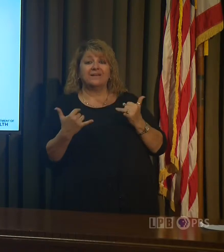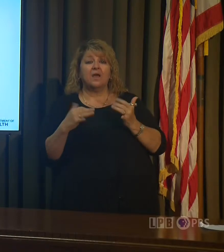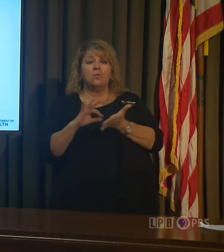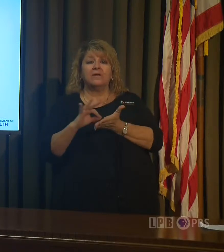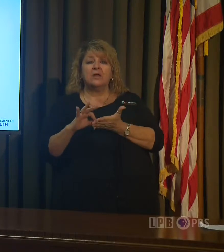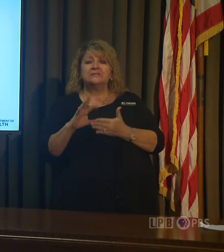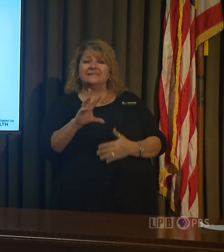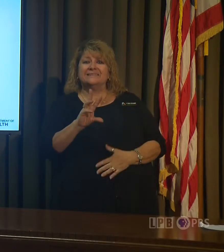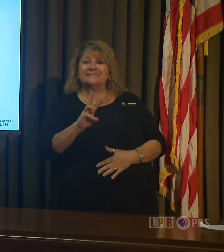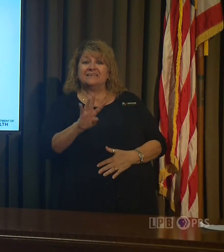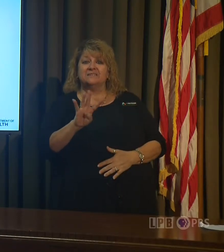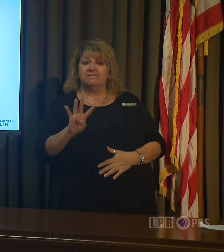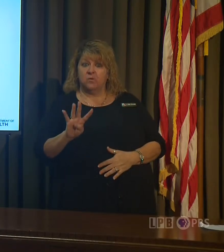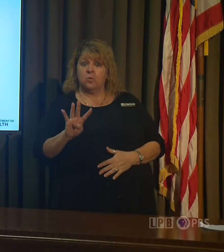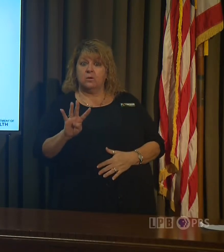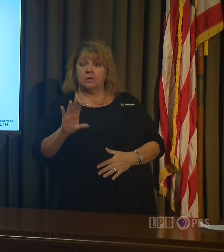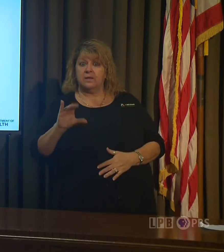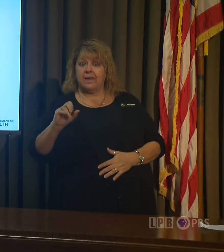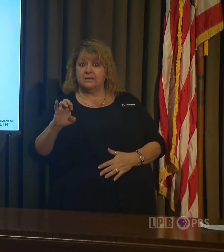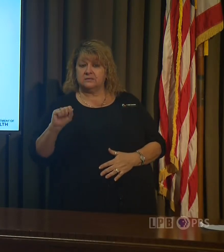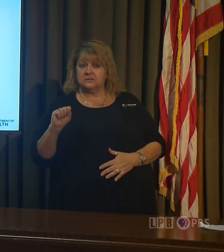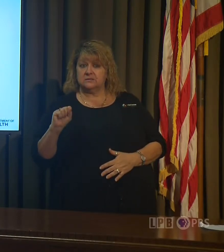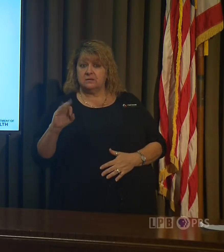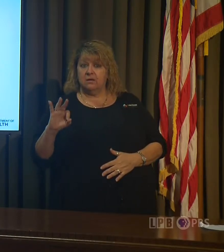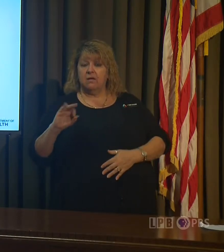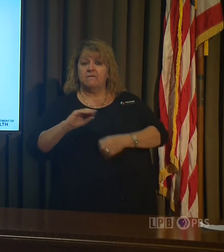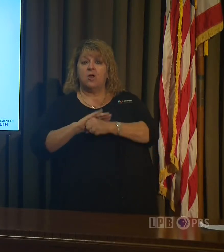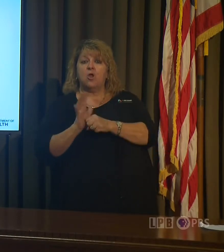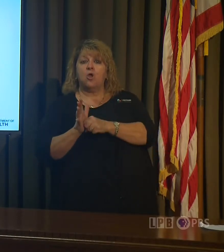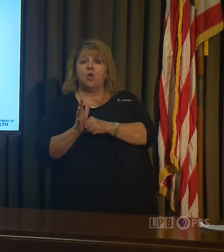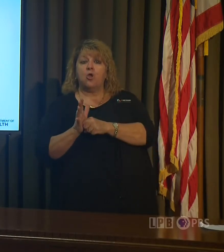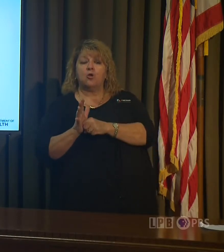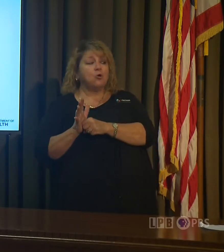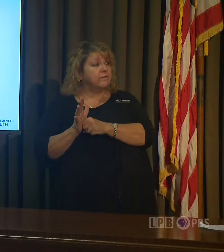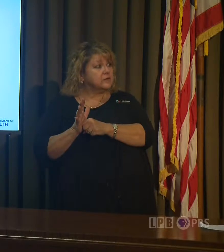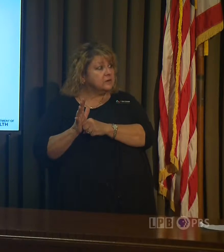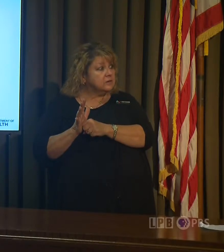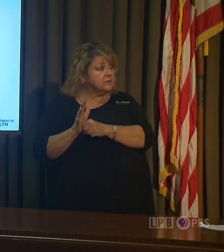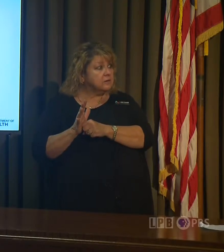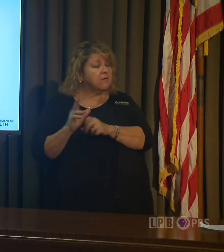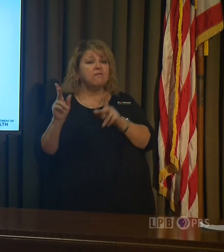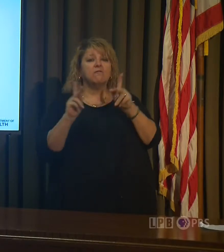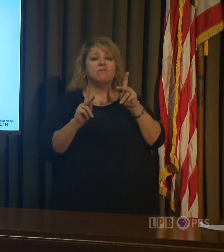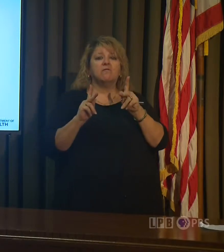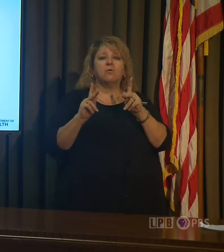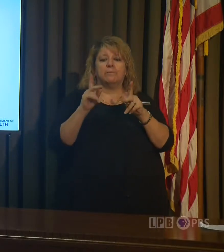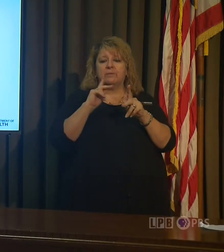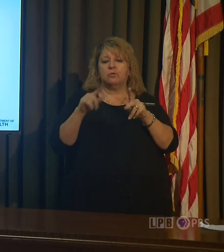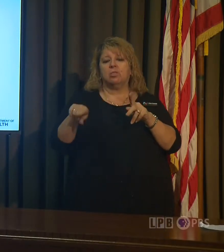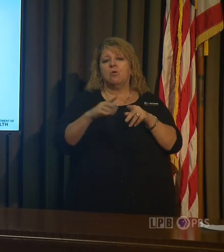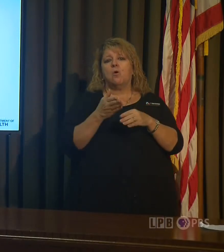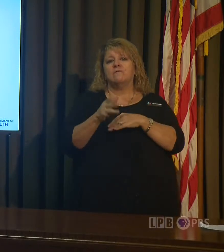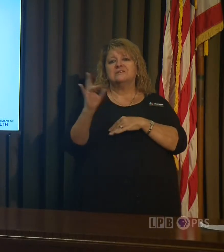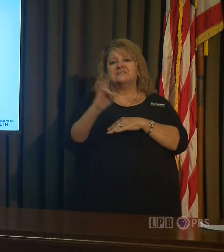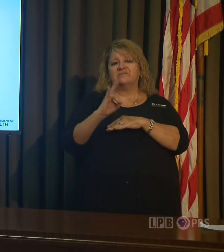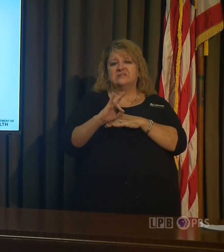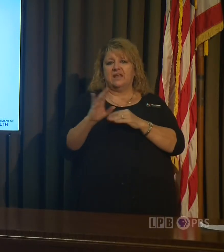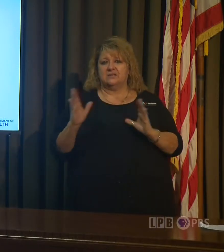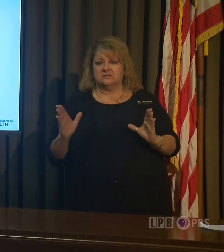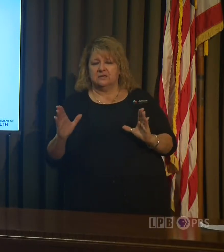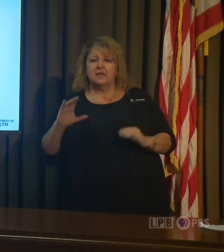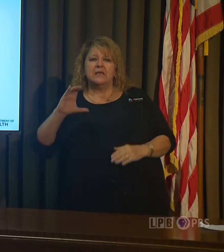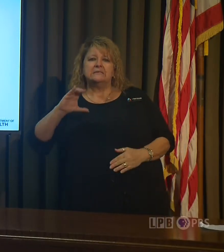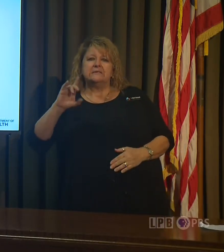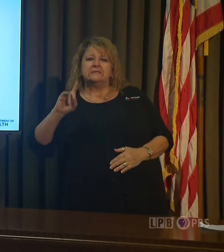counting 64 cases of COVID per 100,000 residents over a 7-day period. The CDC marks